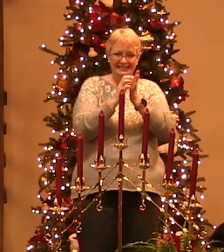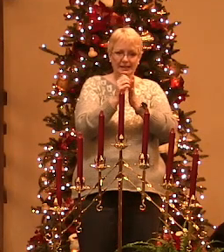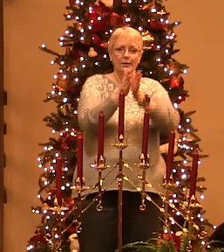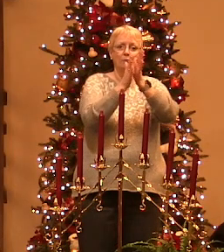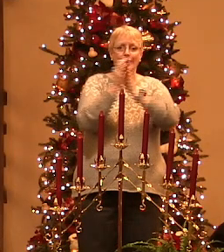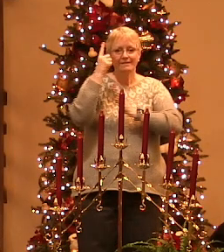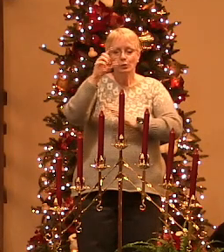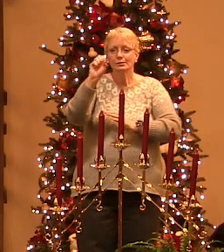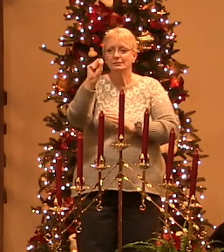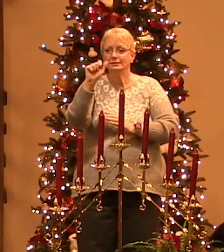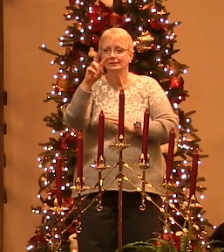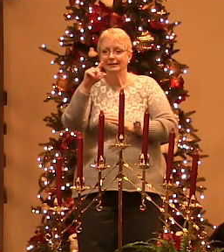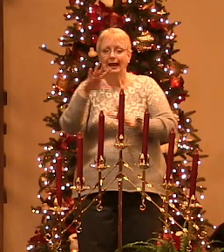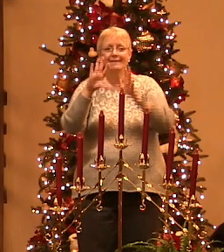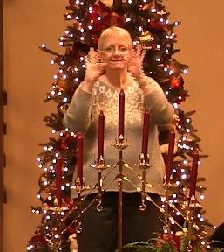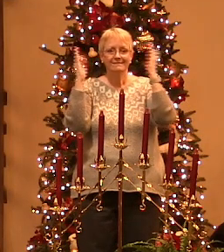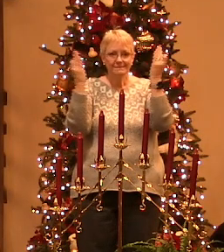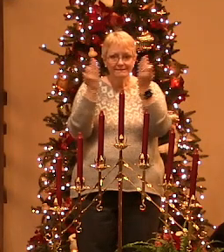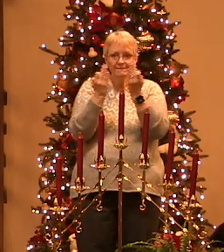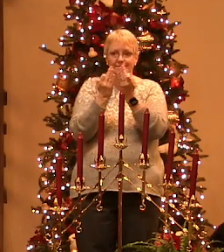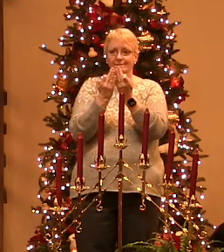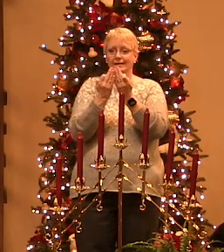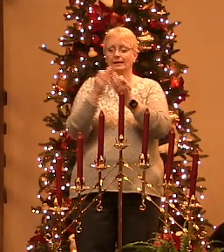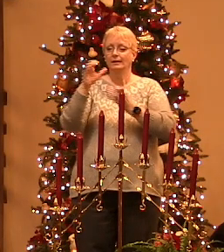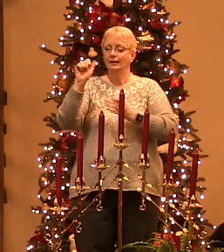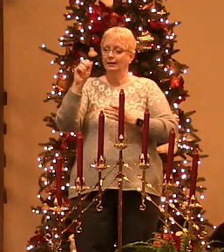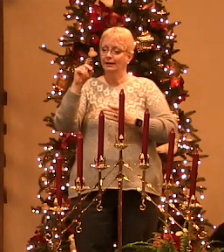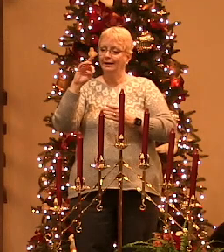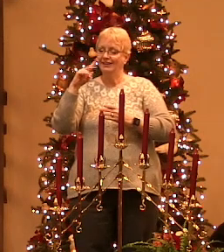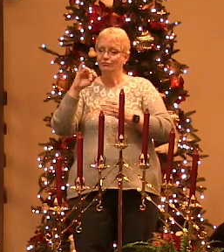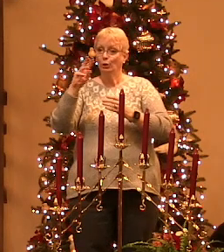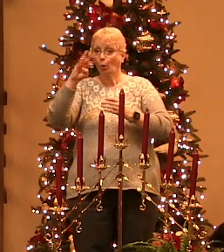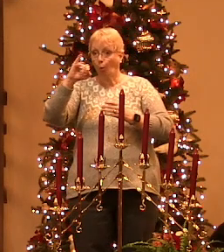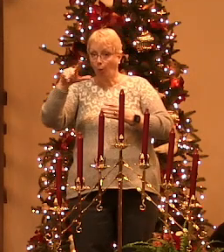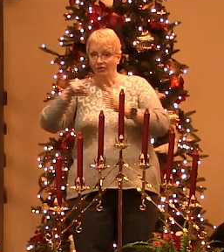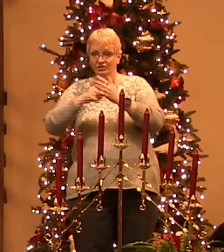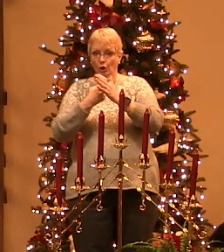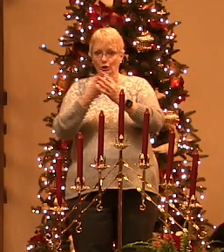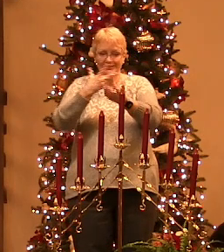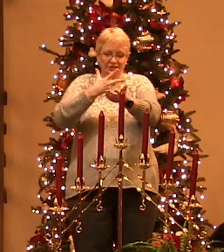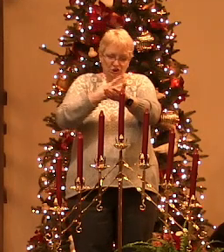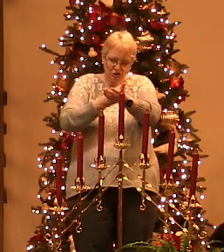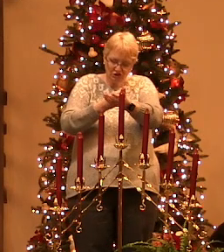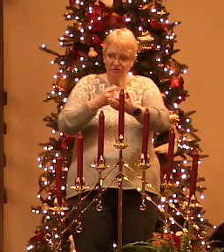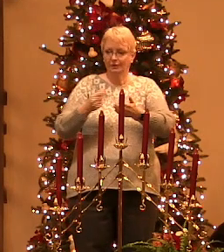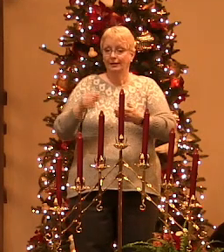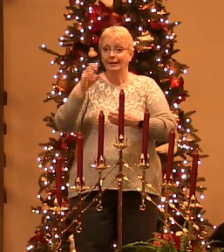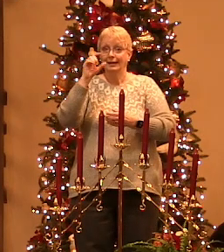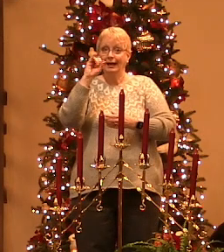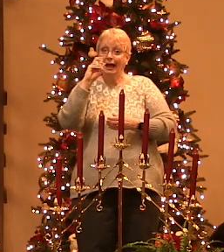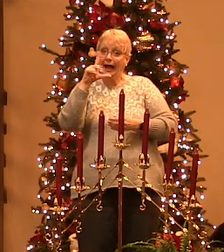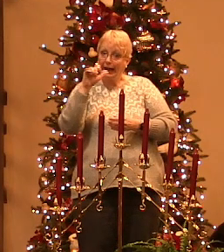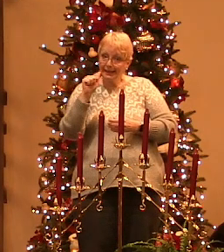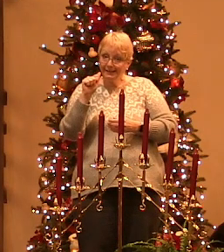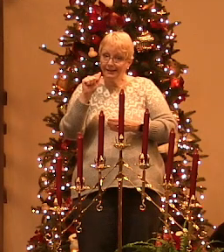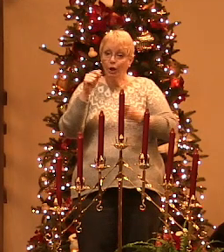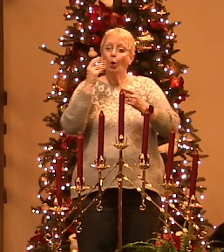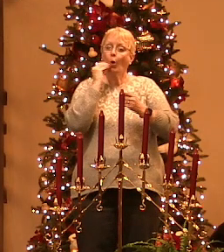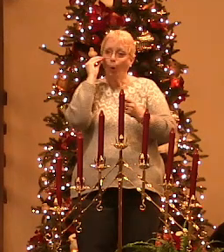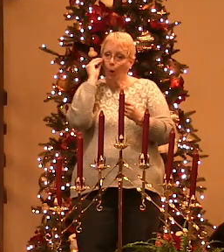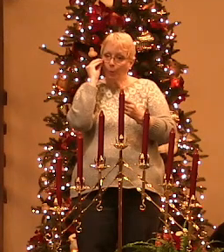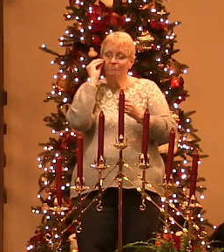for Sandy and family during this time. Adrian Wall starts his treatment for bladder cancer this week. Isla Stein came home last Monday.